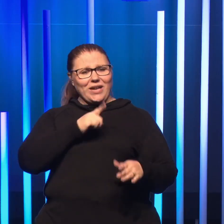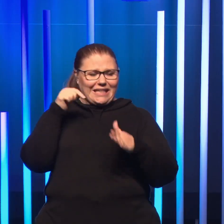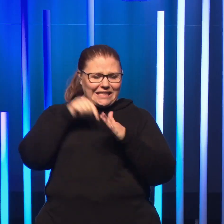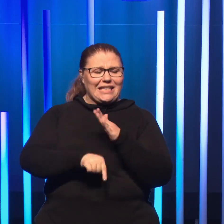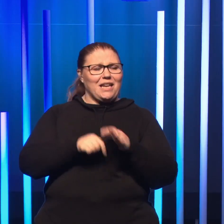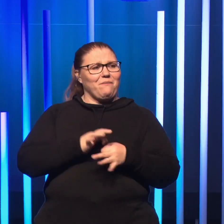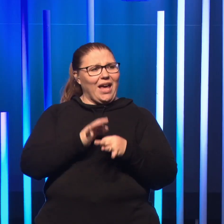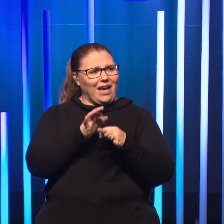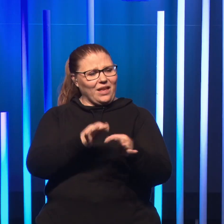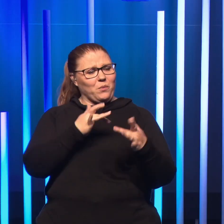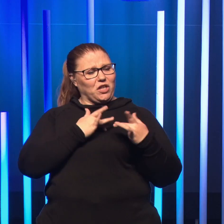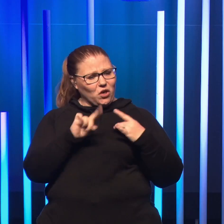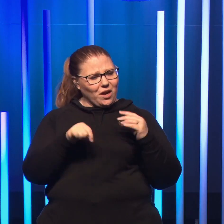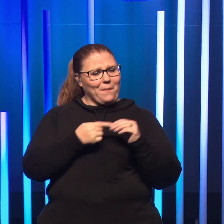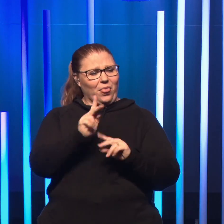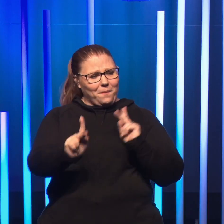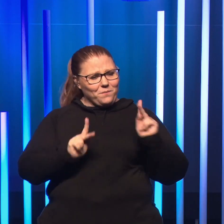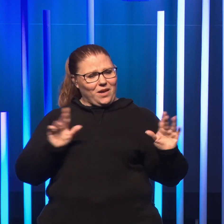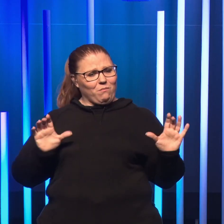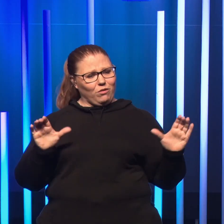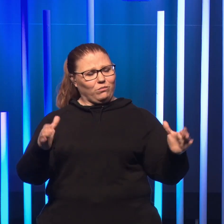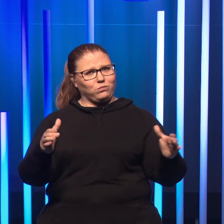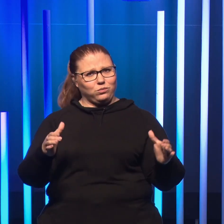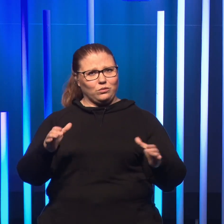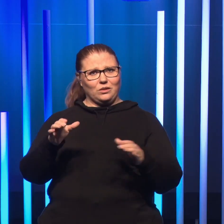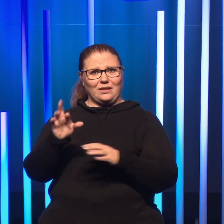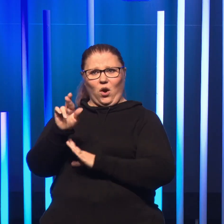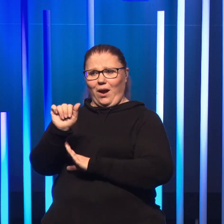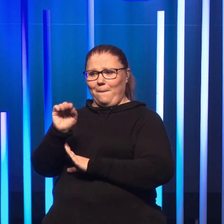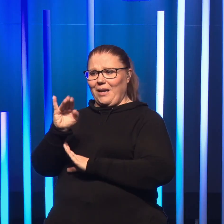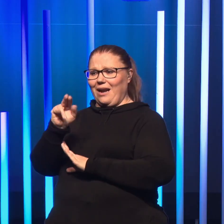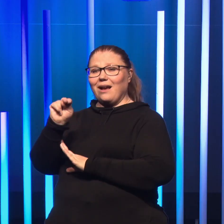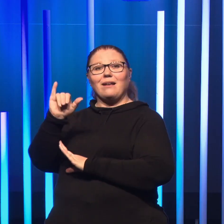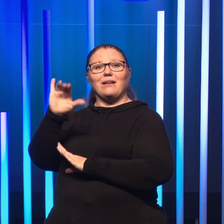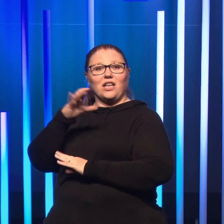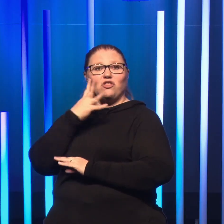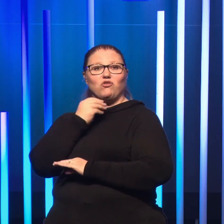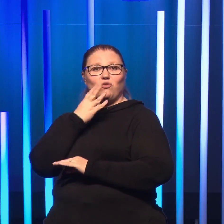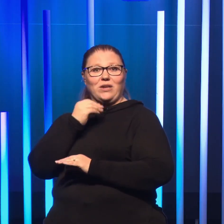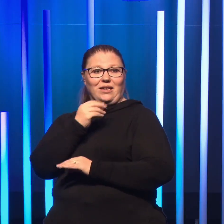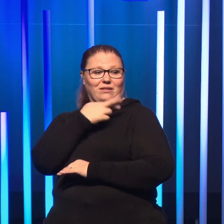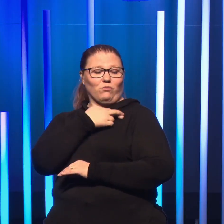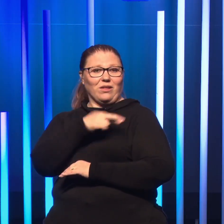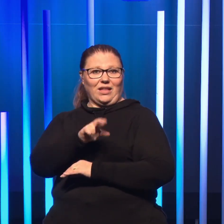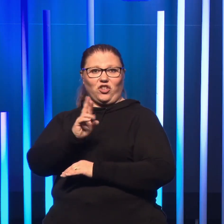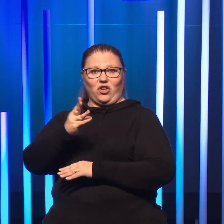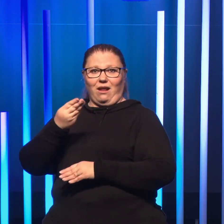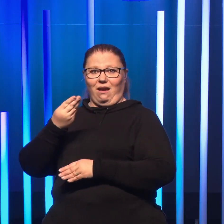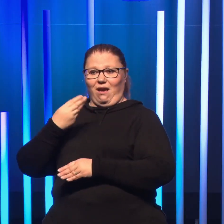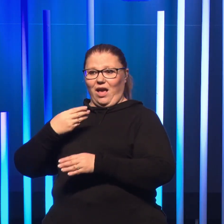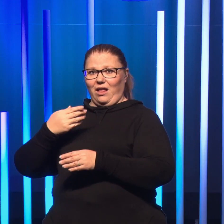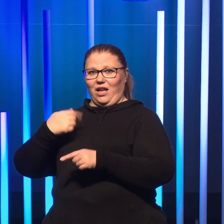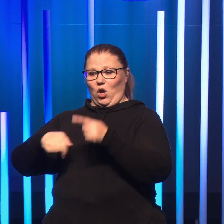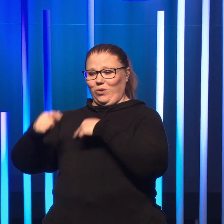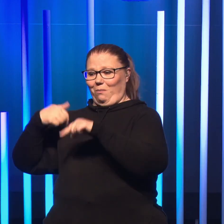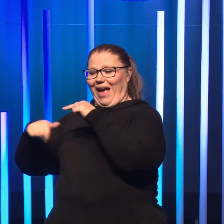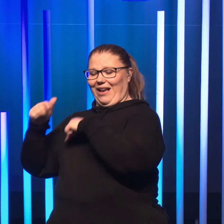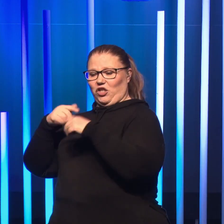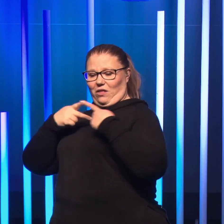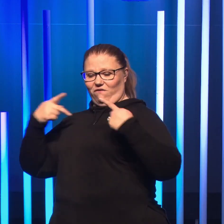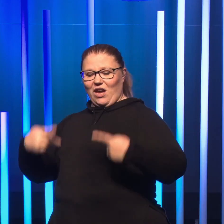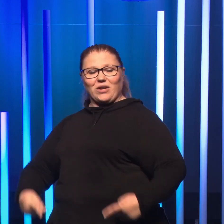Pharisees were concerned about their people. Rabbinic Judaism that we have today traces its heritage back to the